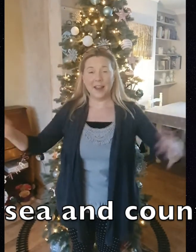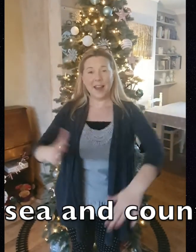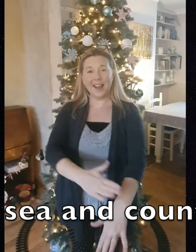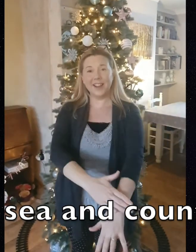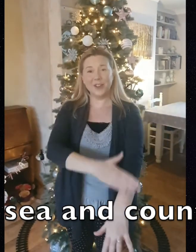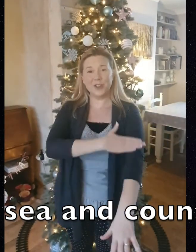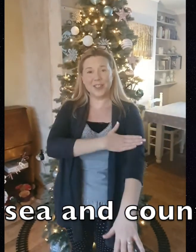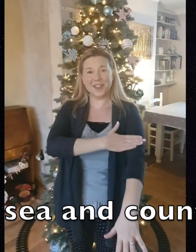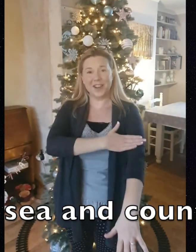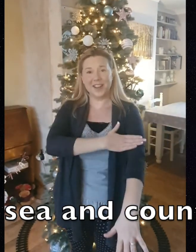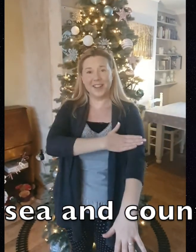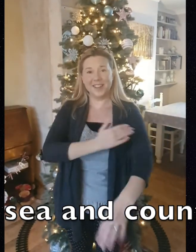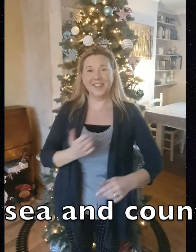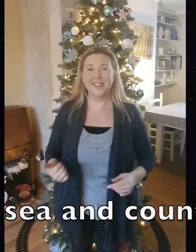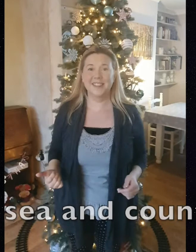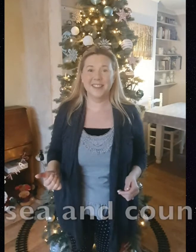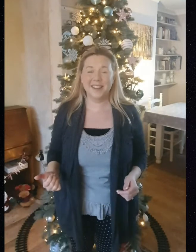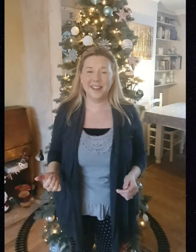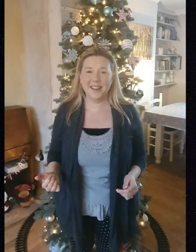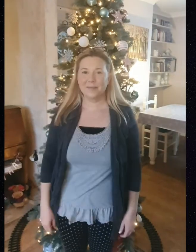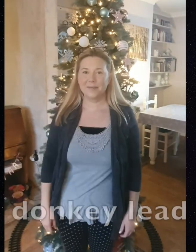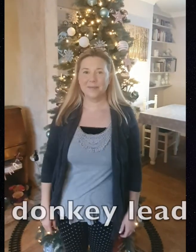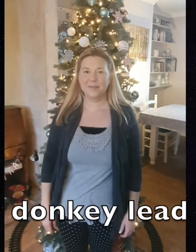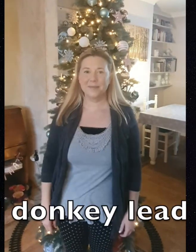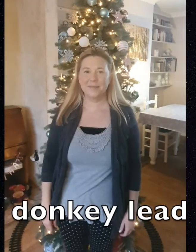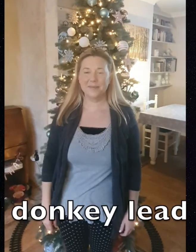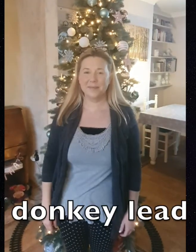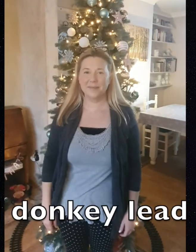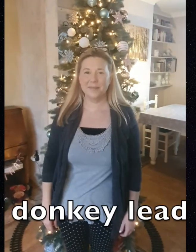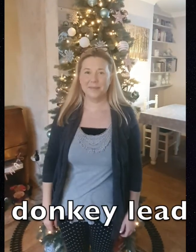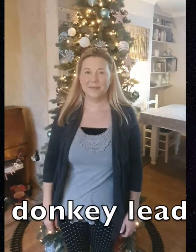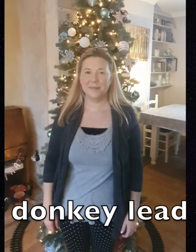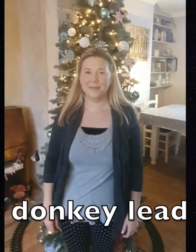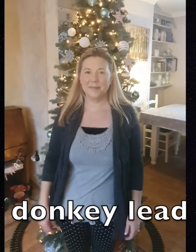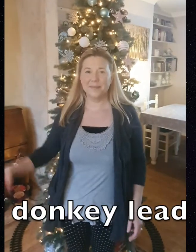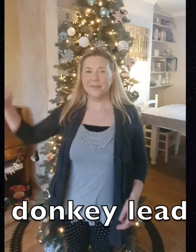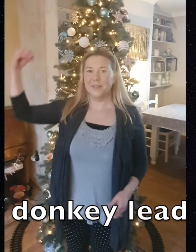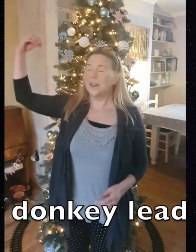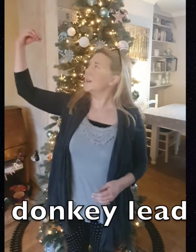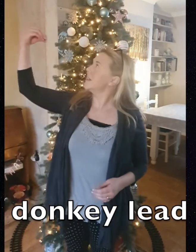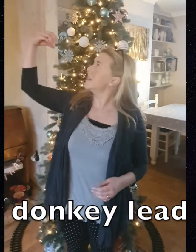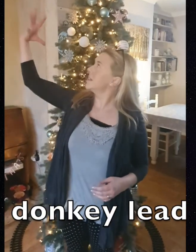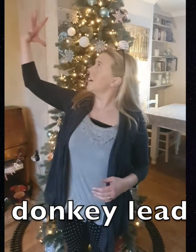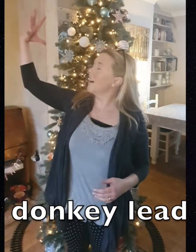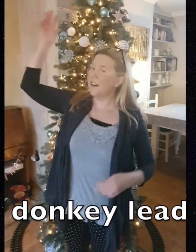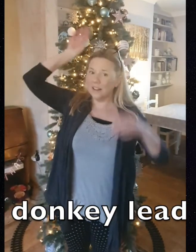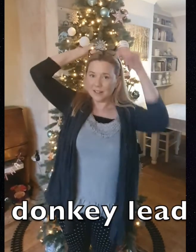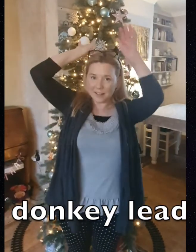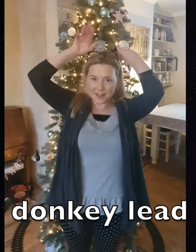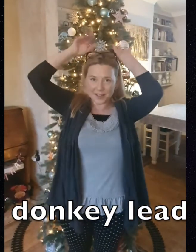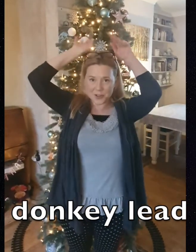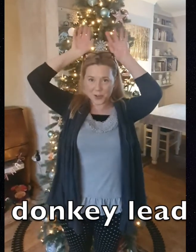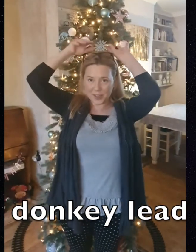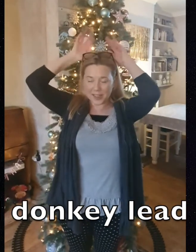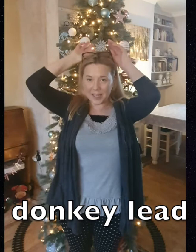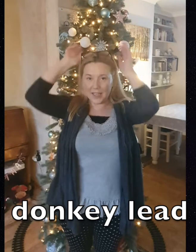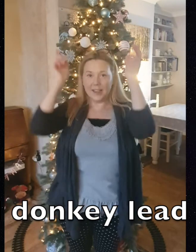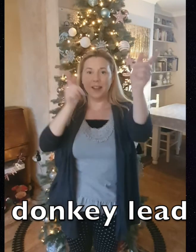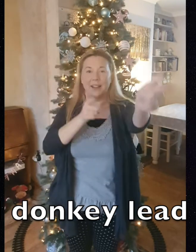and countryside. Star. star and donkey